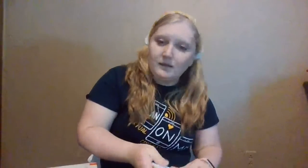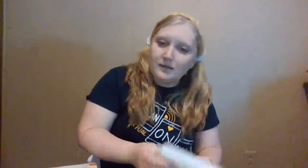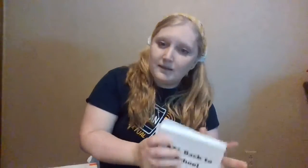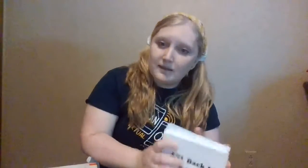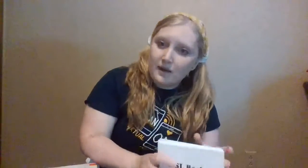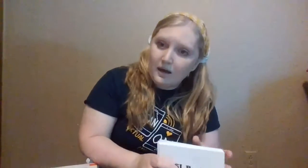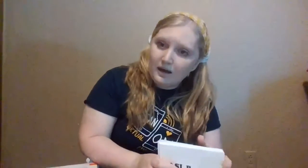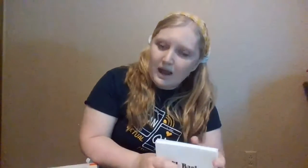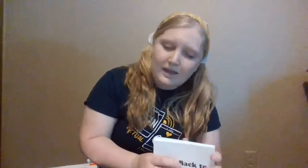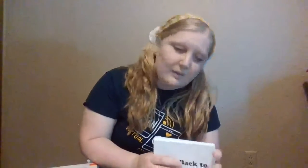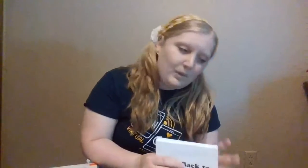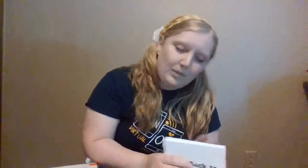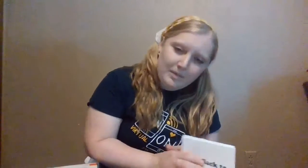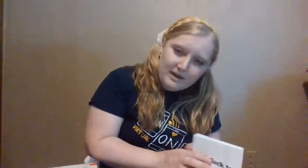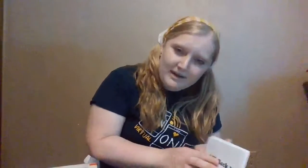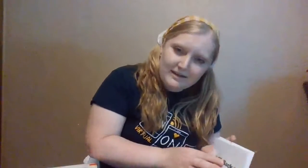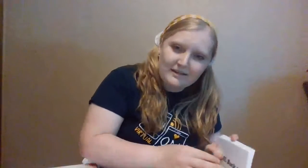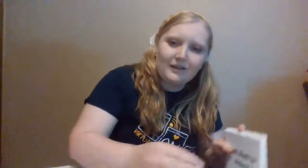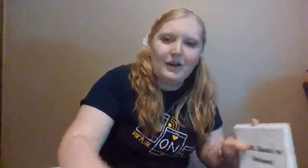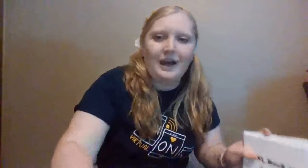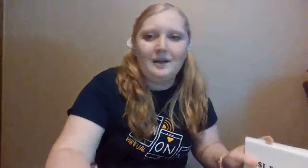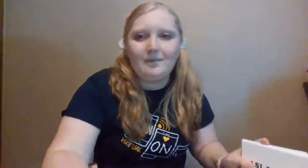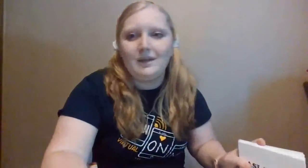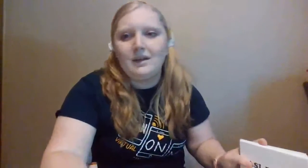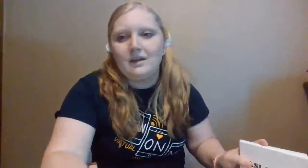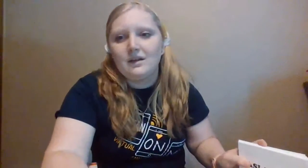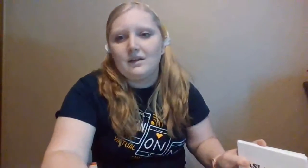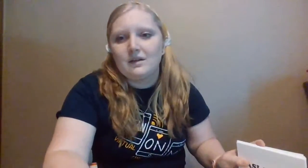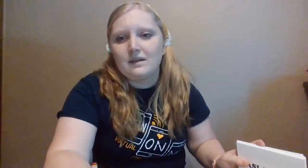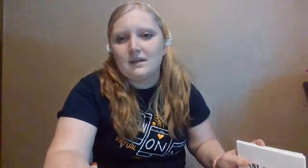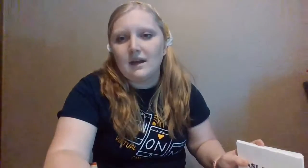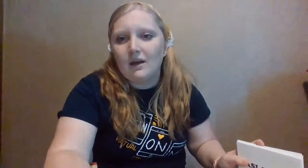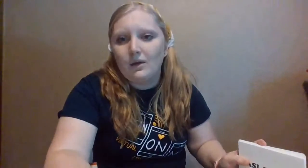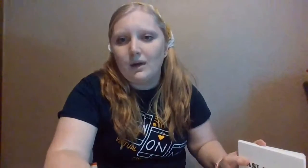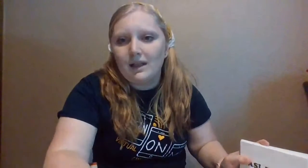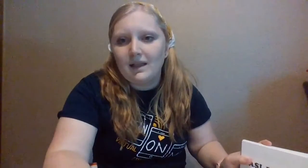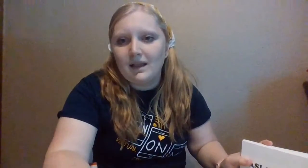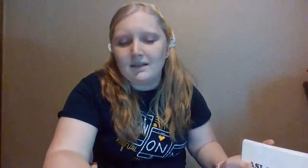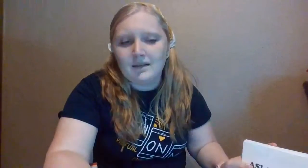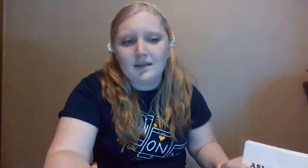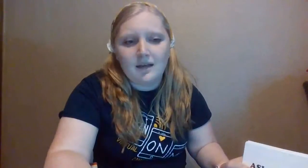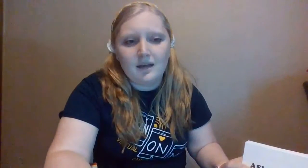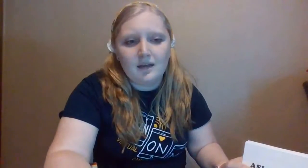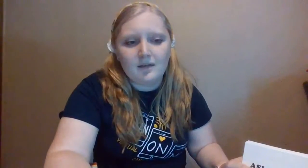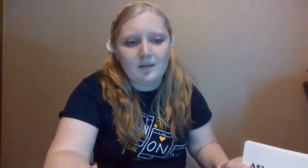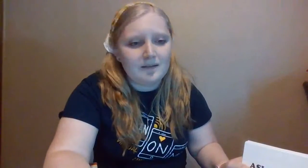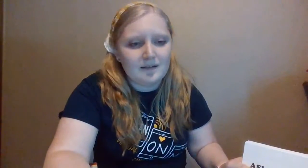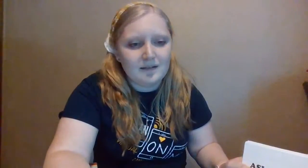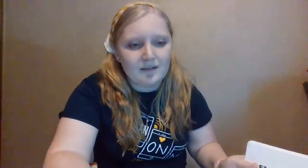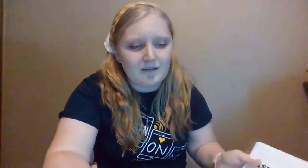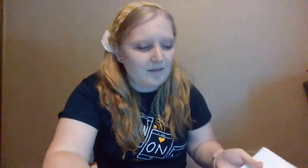little song and then we will be done. Okay? So let's listen to the